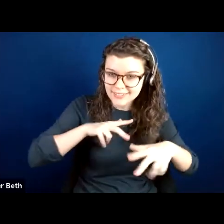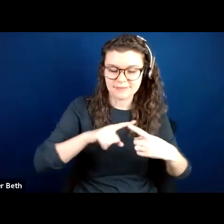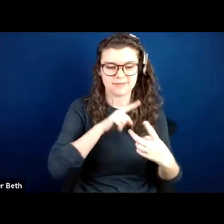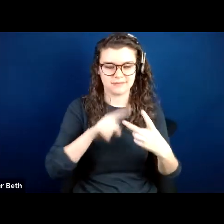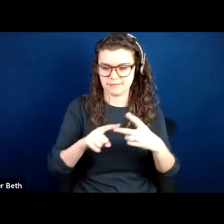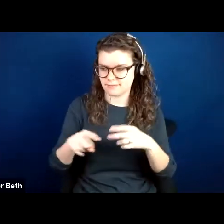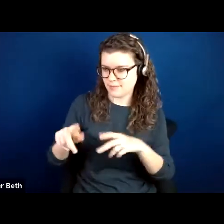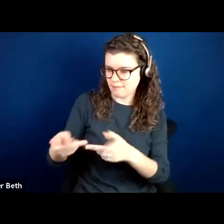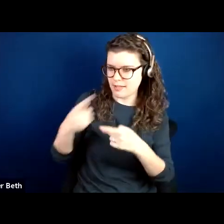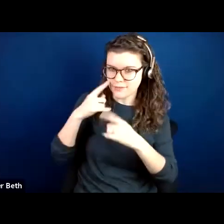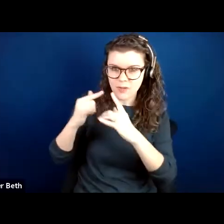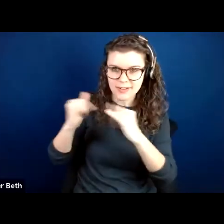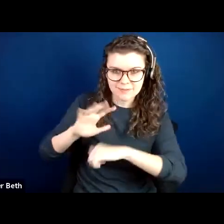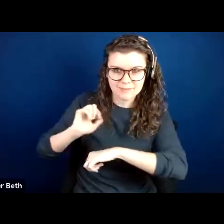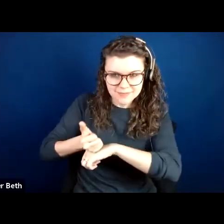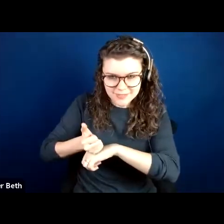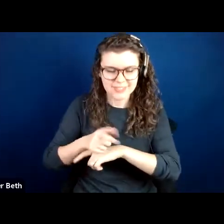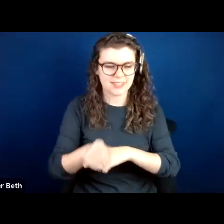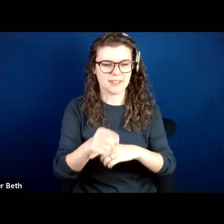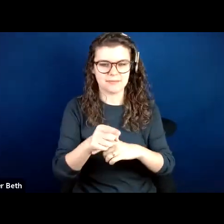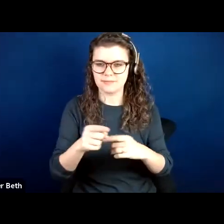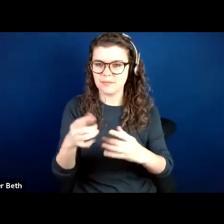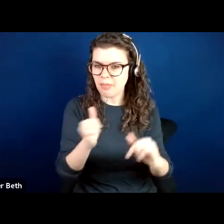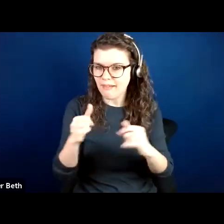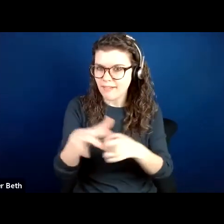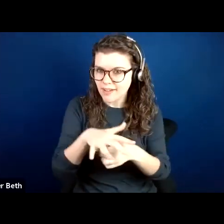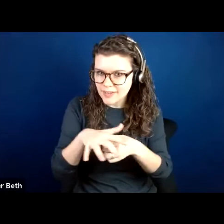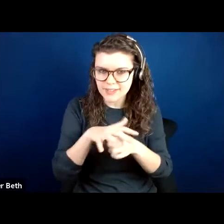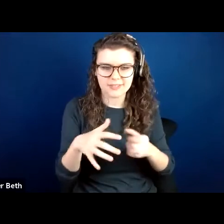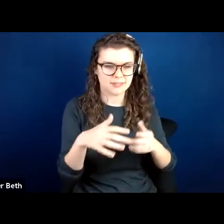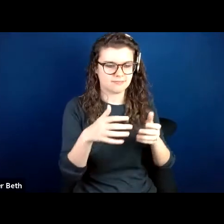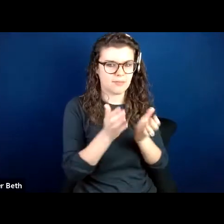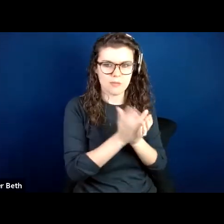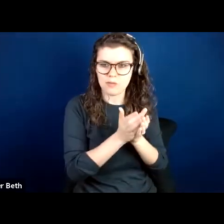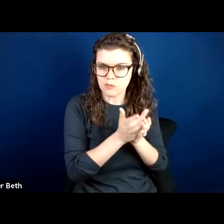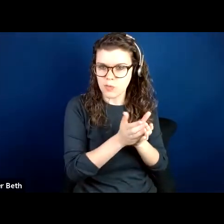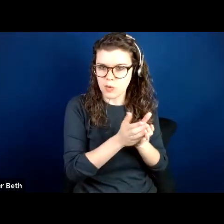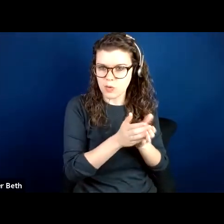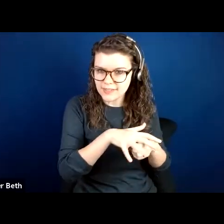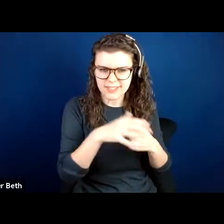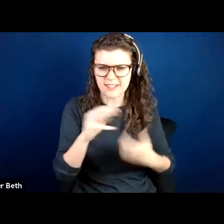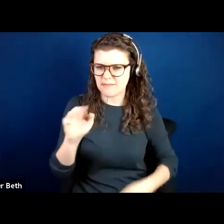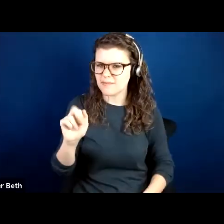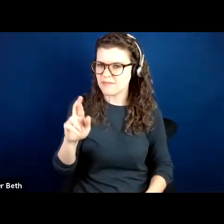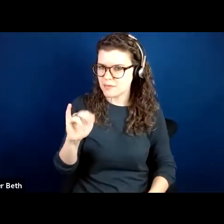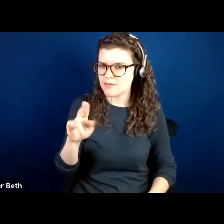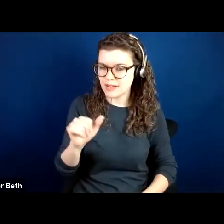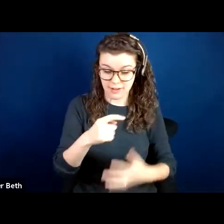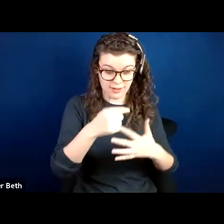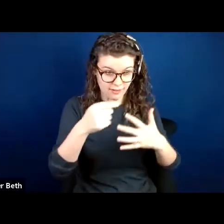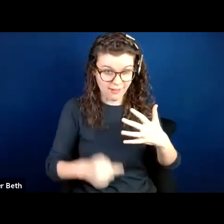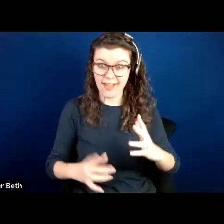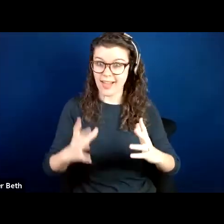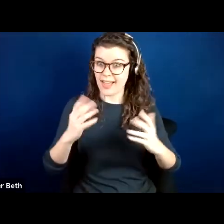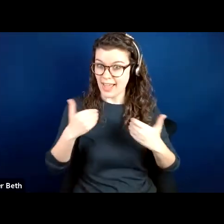campgrounds, playgrounds, boat launches, and marinas, but the majority of those lacked